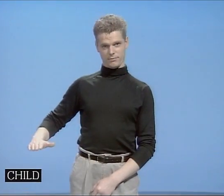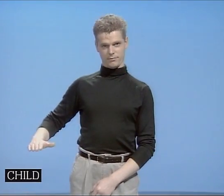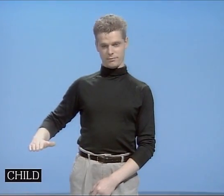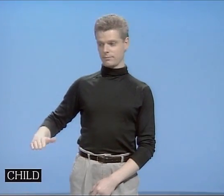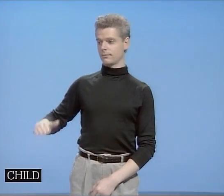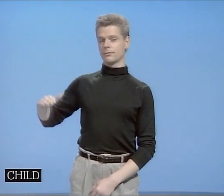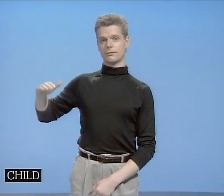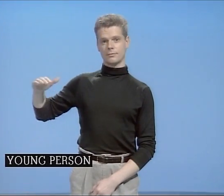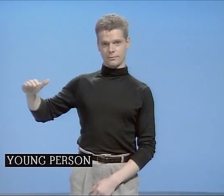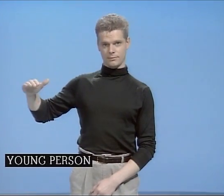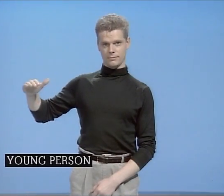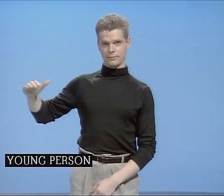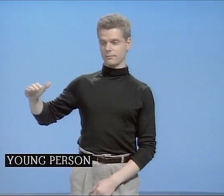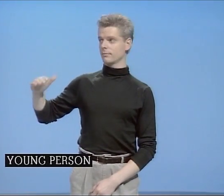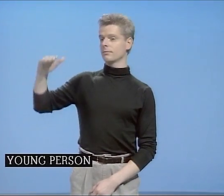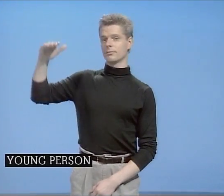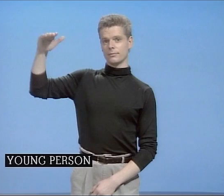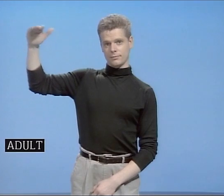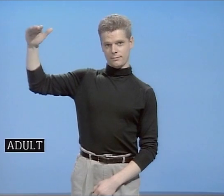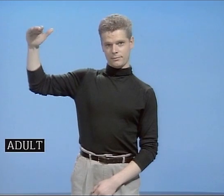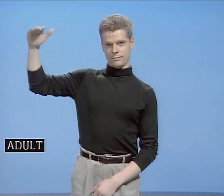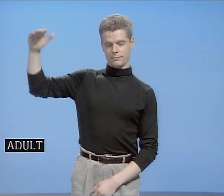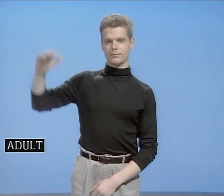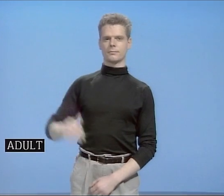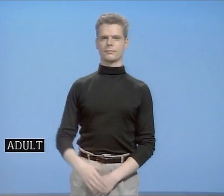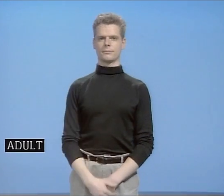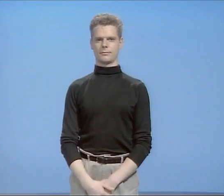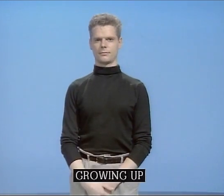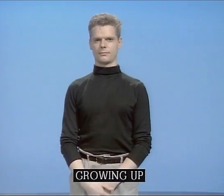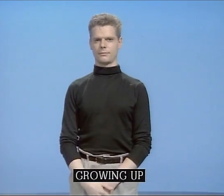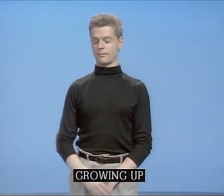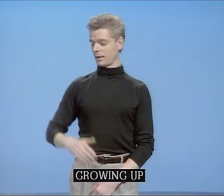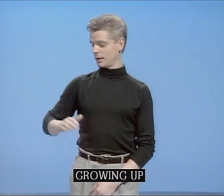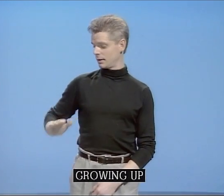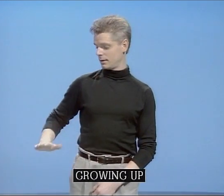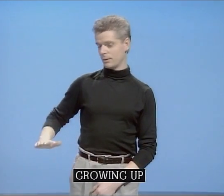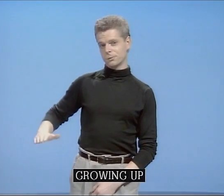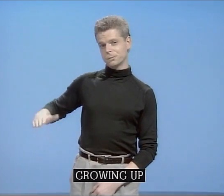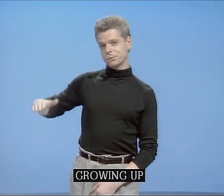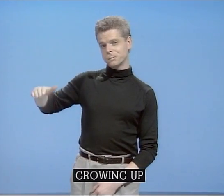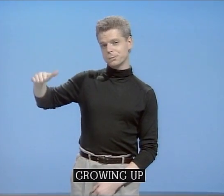Child, young person, adult, and the sign that means growing up.